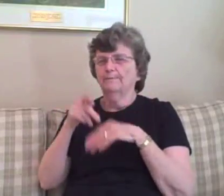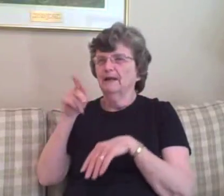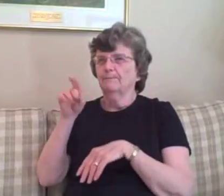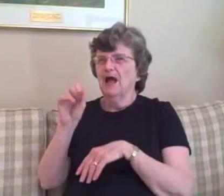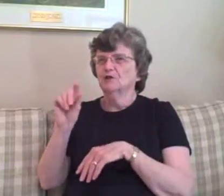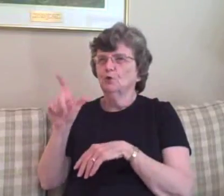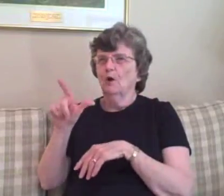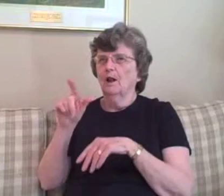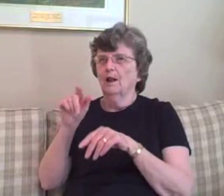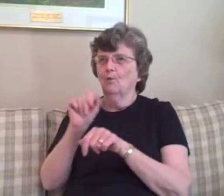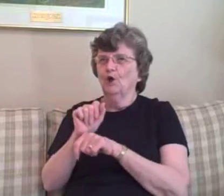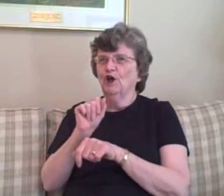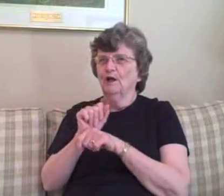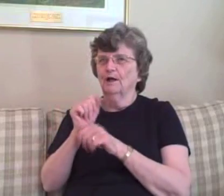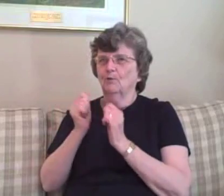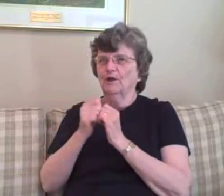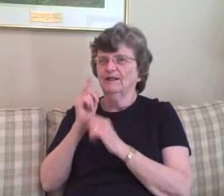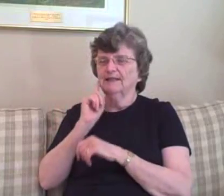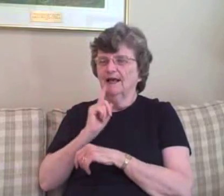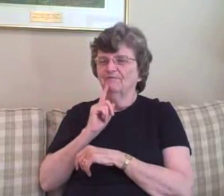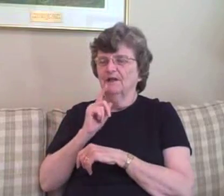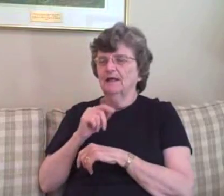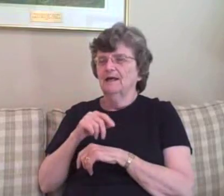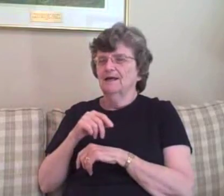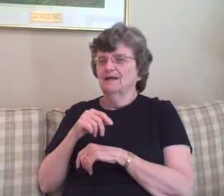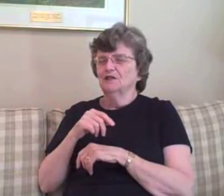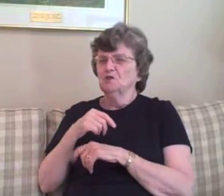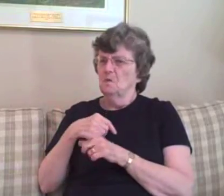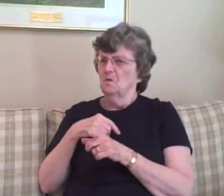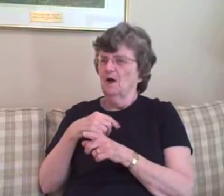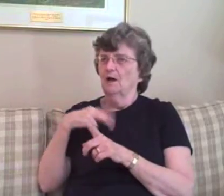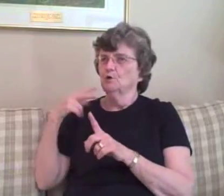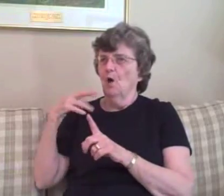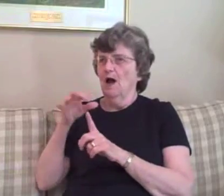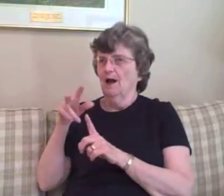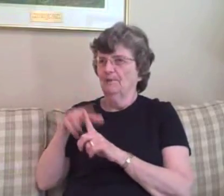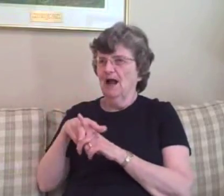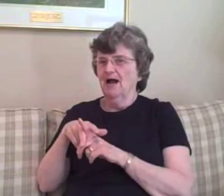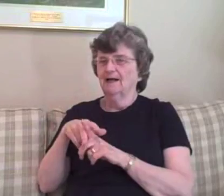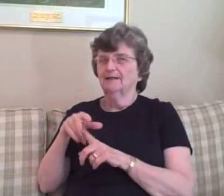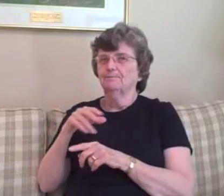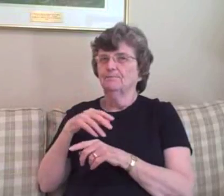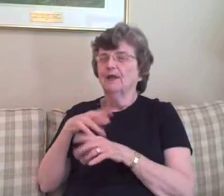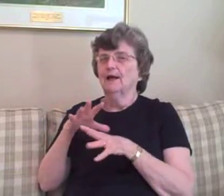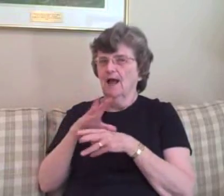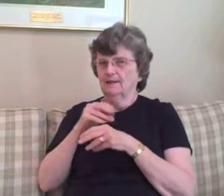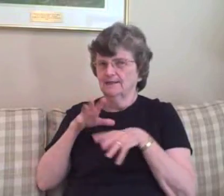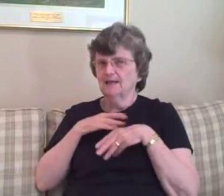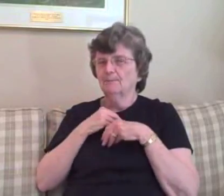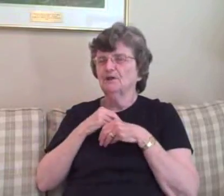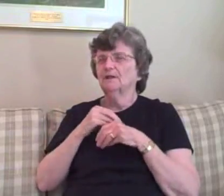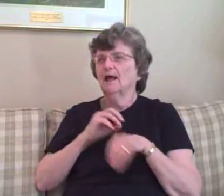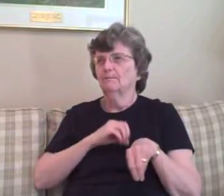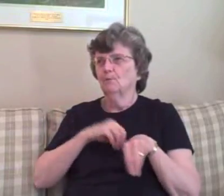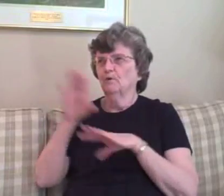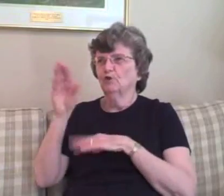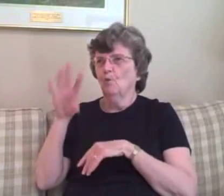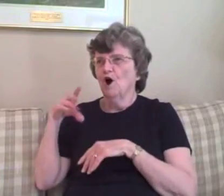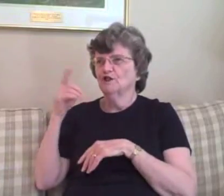new program as a pastoral worker with the deaf. And so I was there, applied, and got accepted,